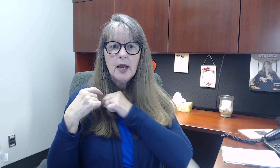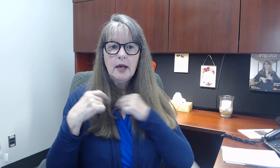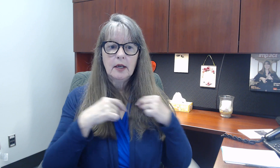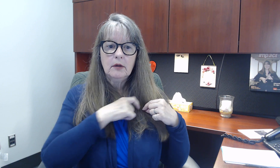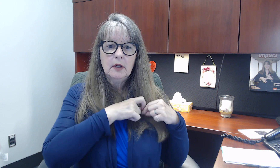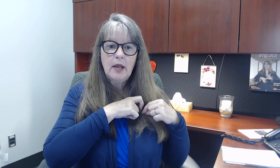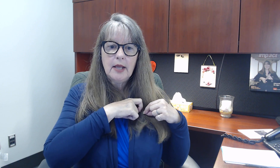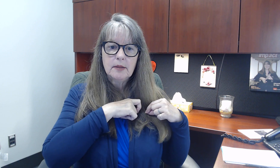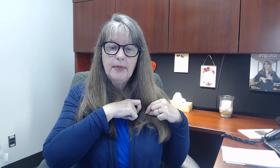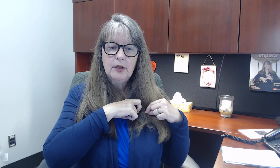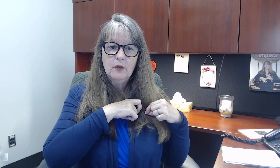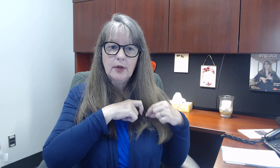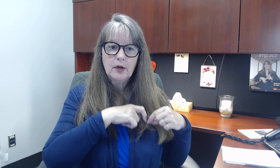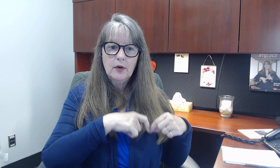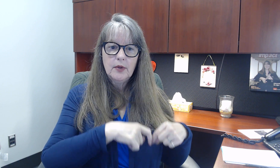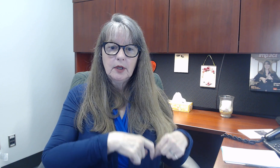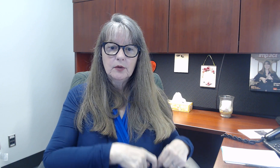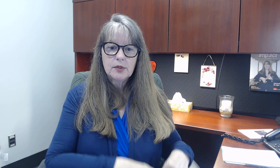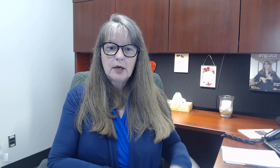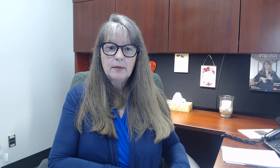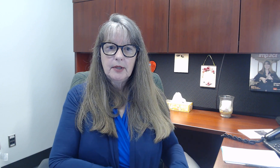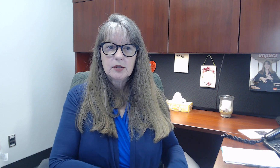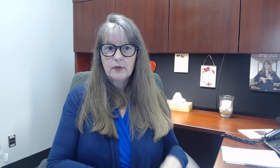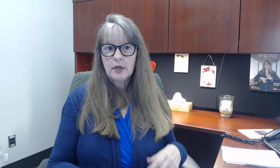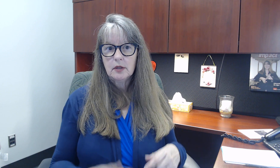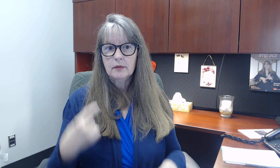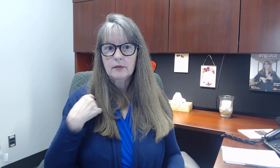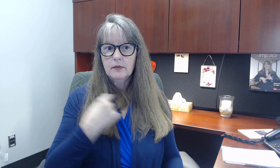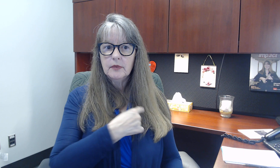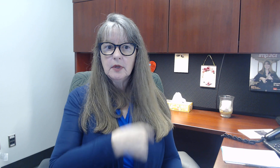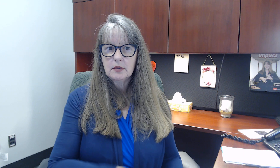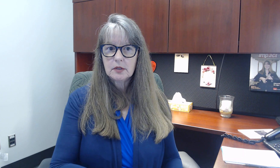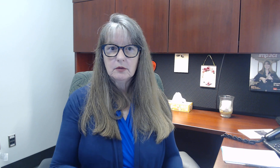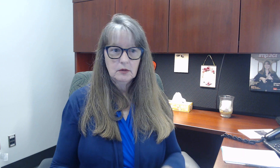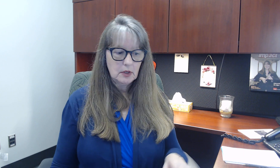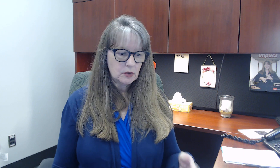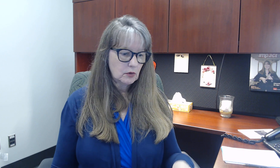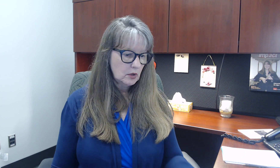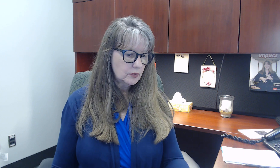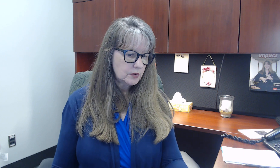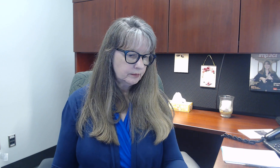it has a button over here, and then it goes down and it buttons over here. It's their clothes.